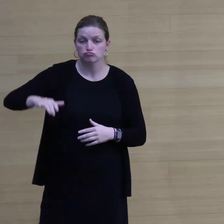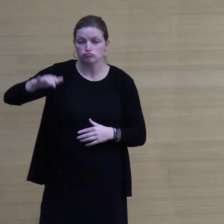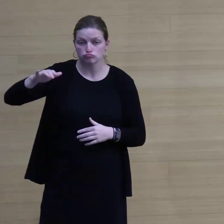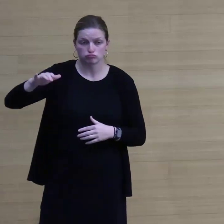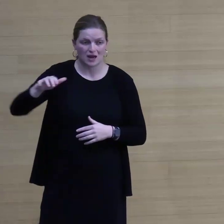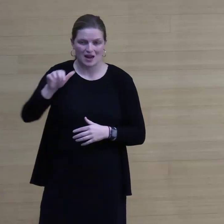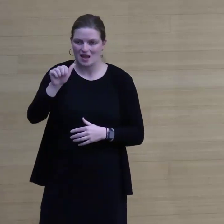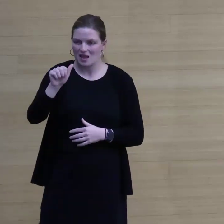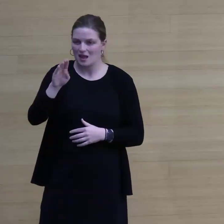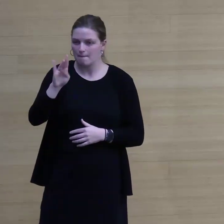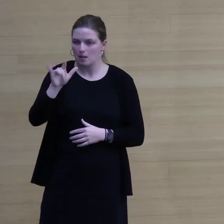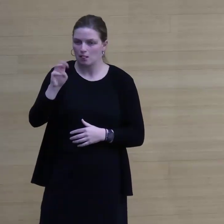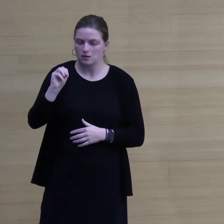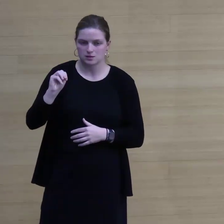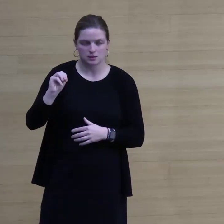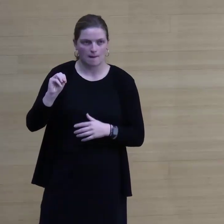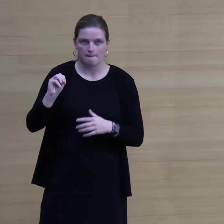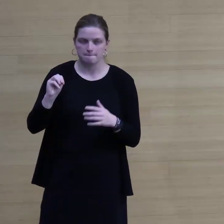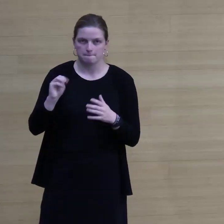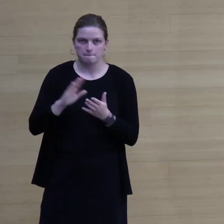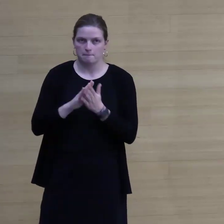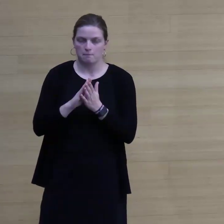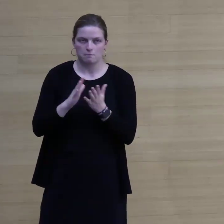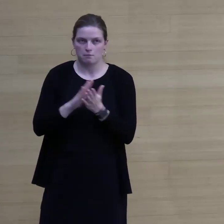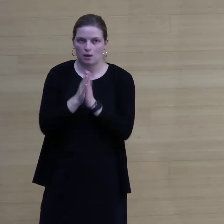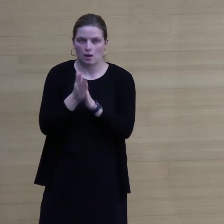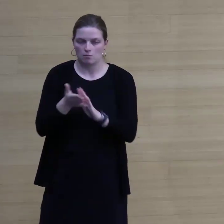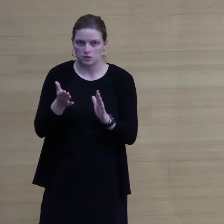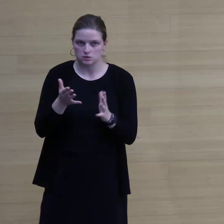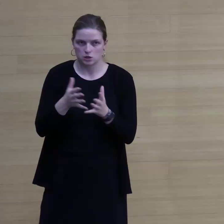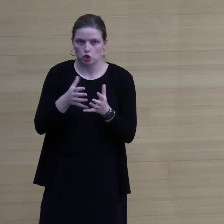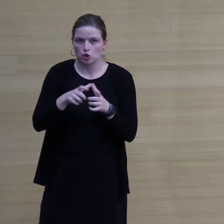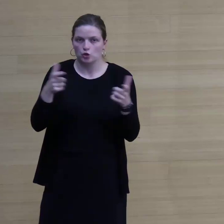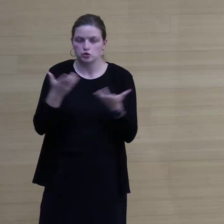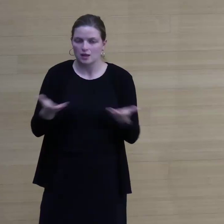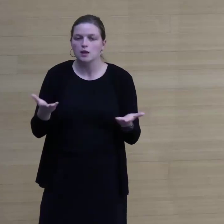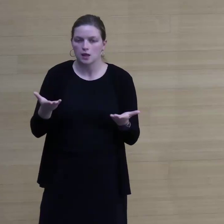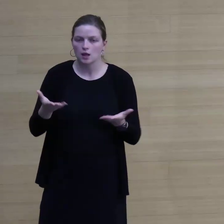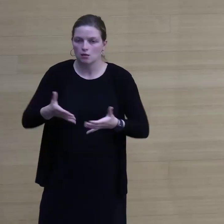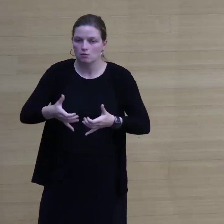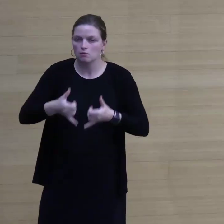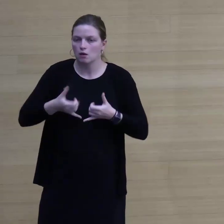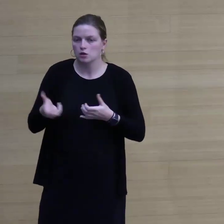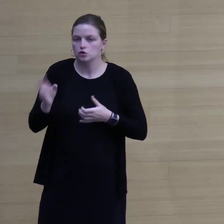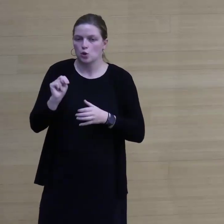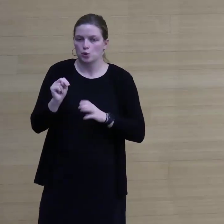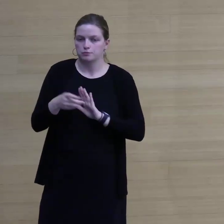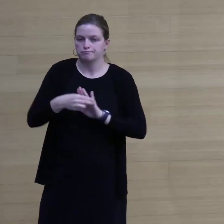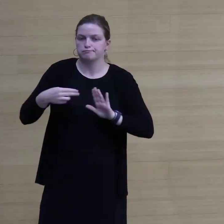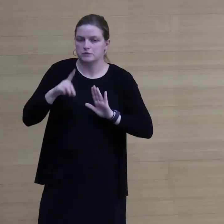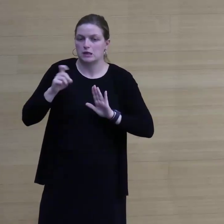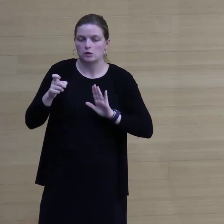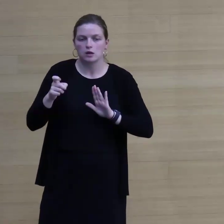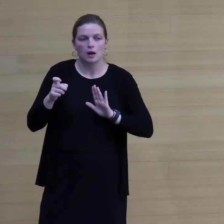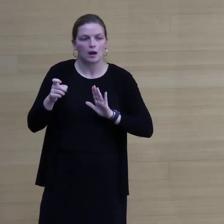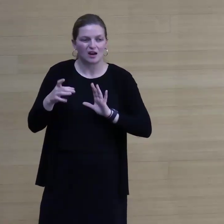and ableism became the lexicon in our family, he did receive his own diagnosis, and it came with some